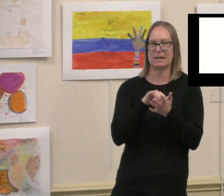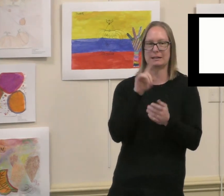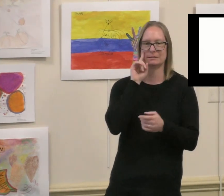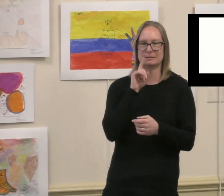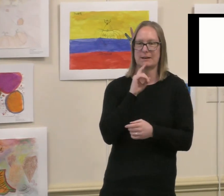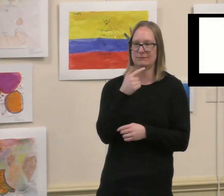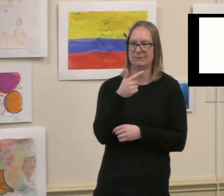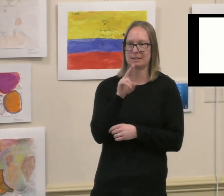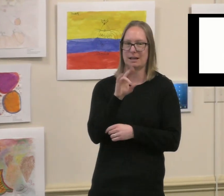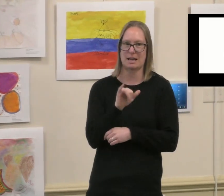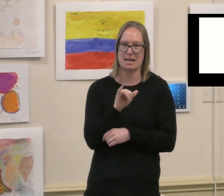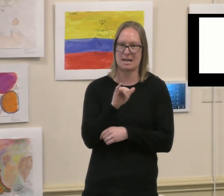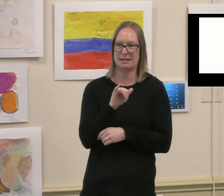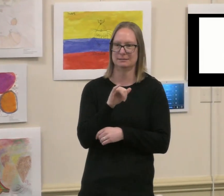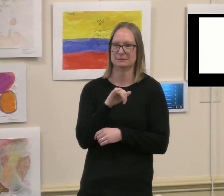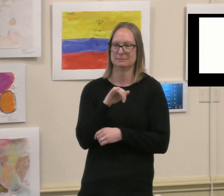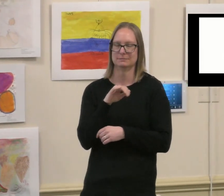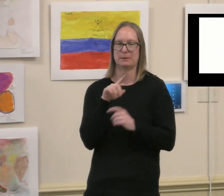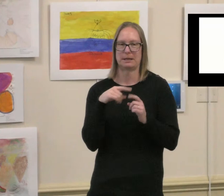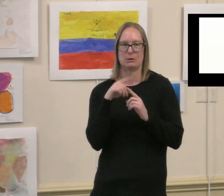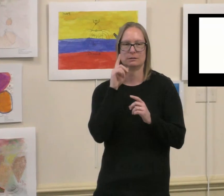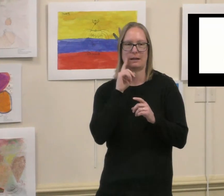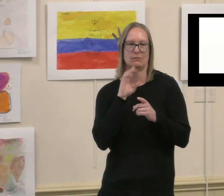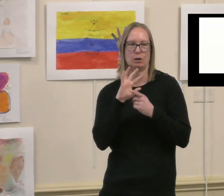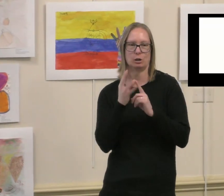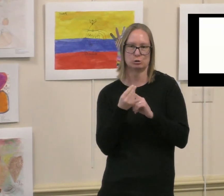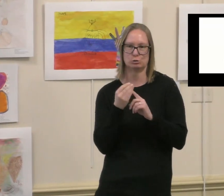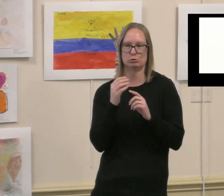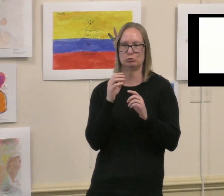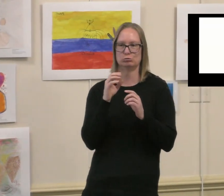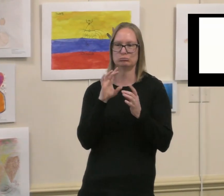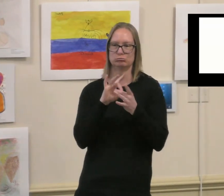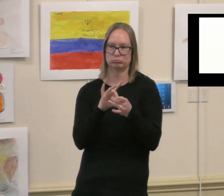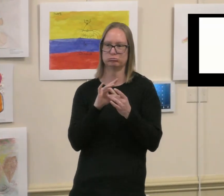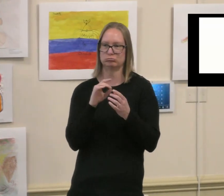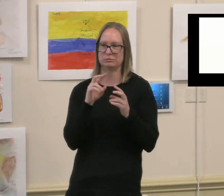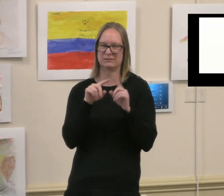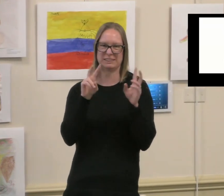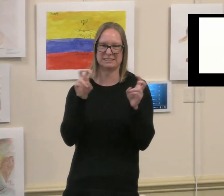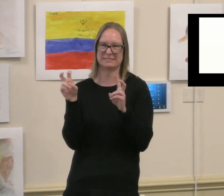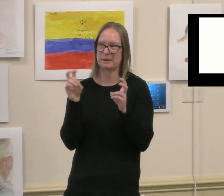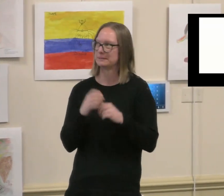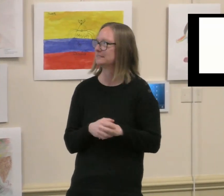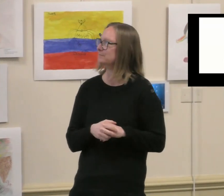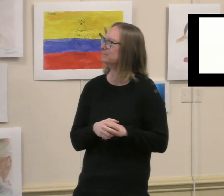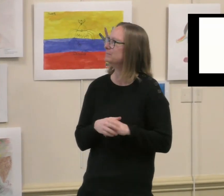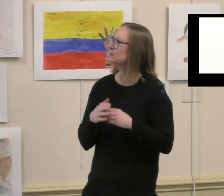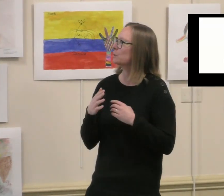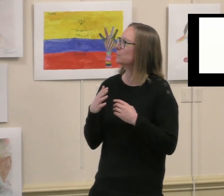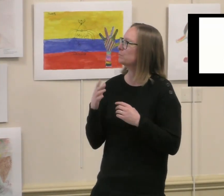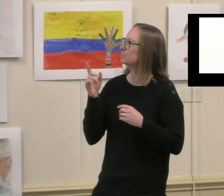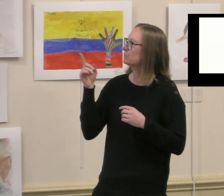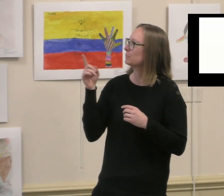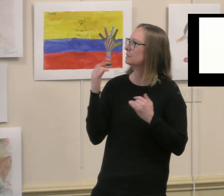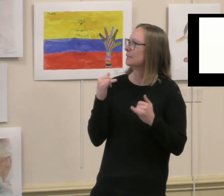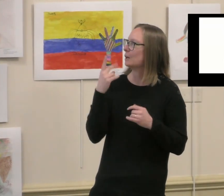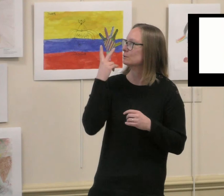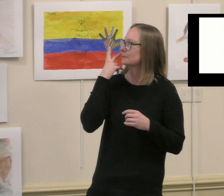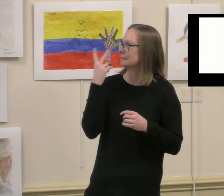He does some comic strips, that deaf guy, and they're just about deaf culture and just different topics that are shown.